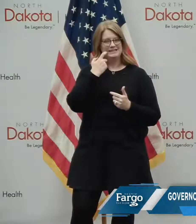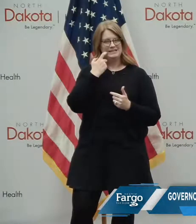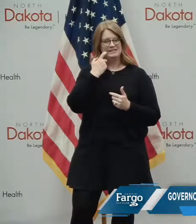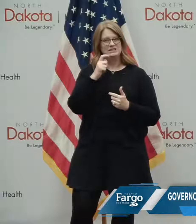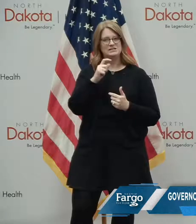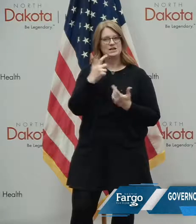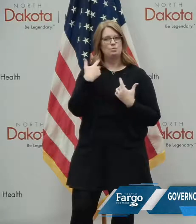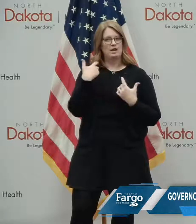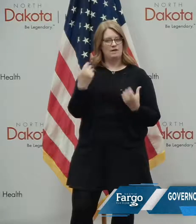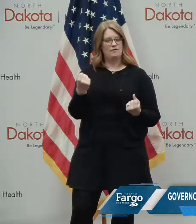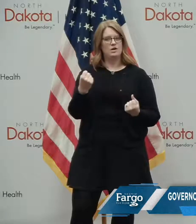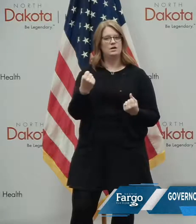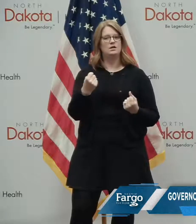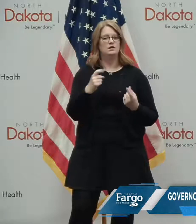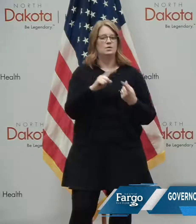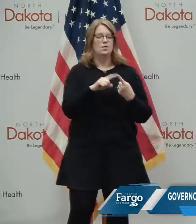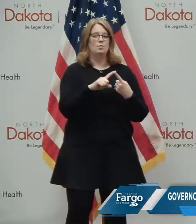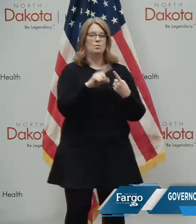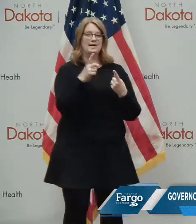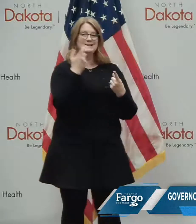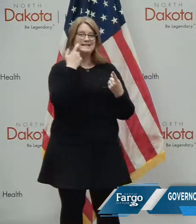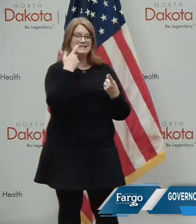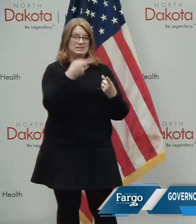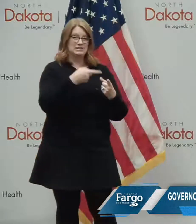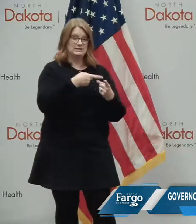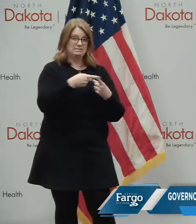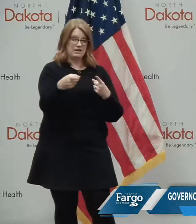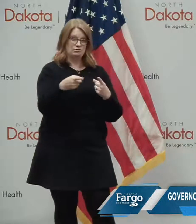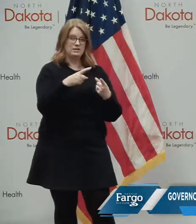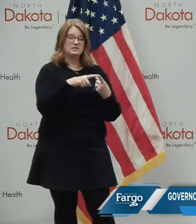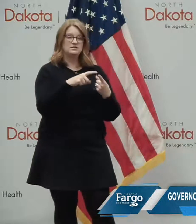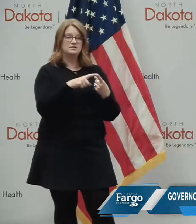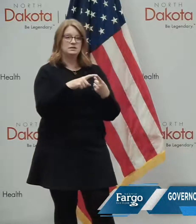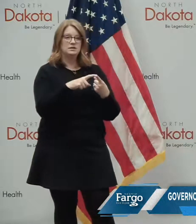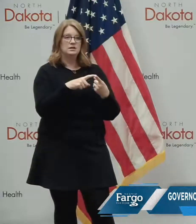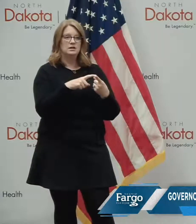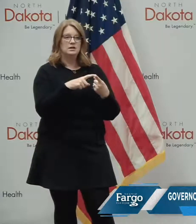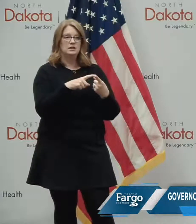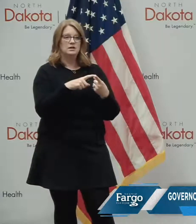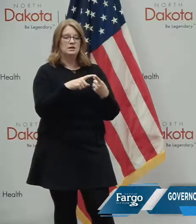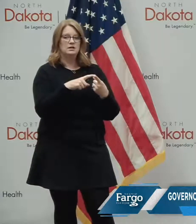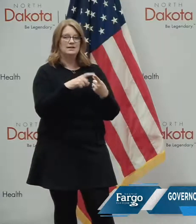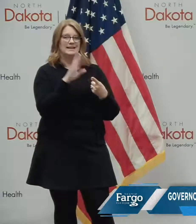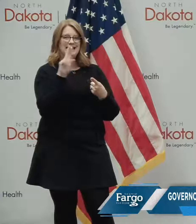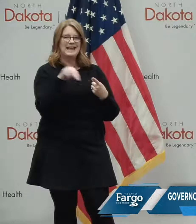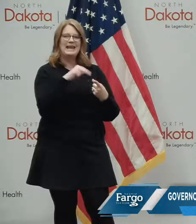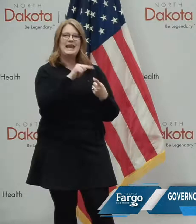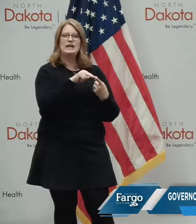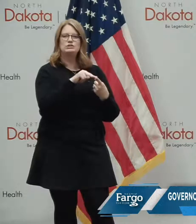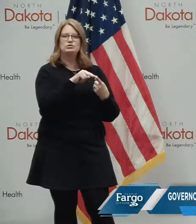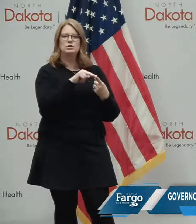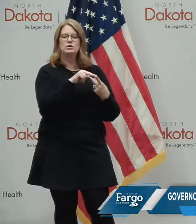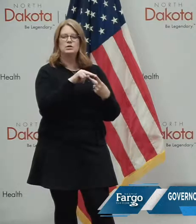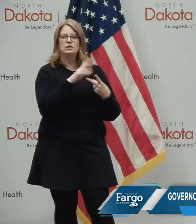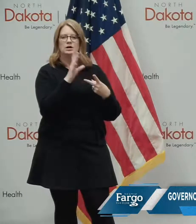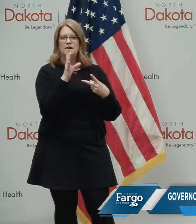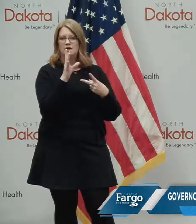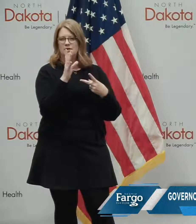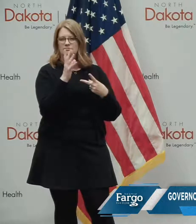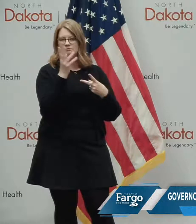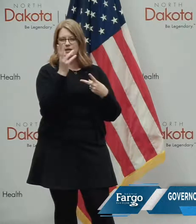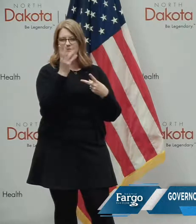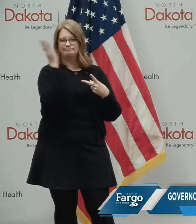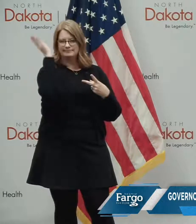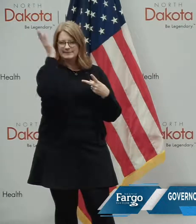space. One is addiction specialist and national commentator on